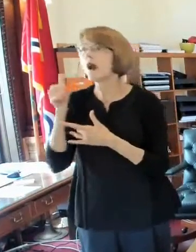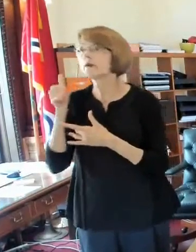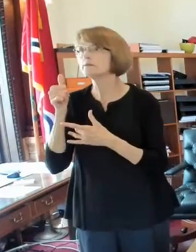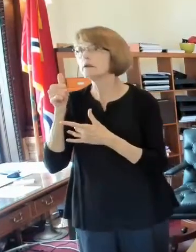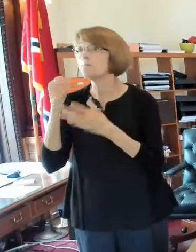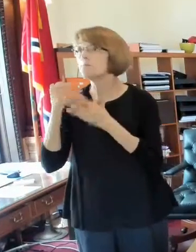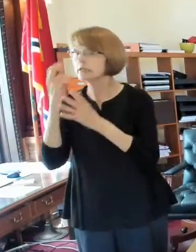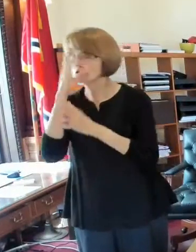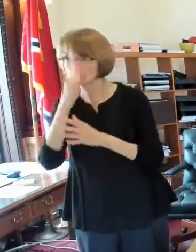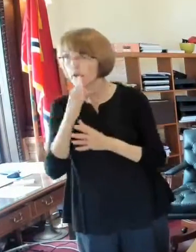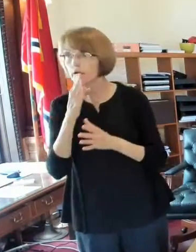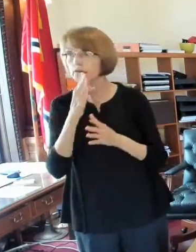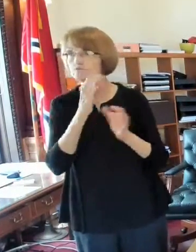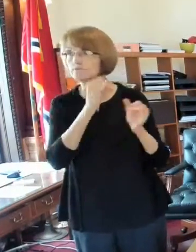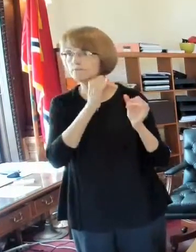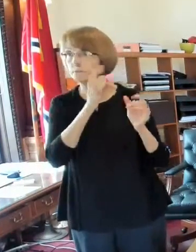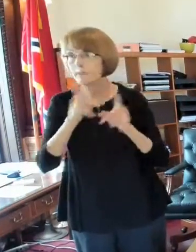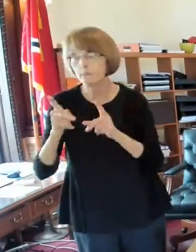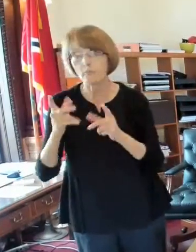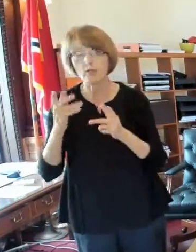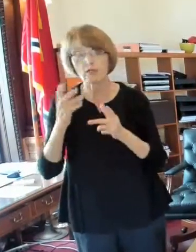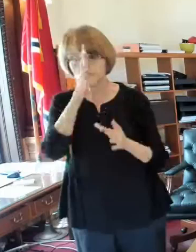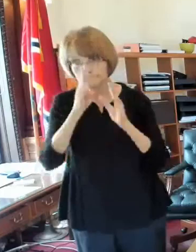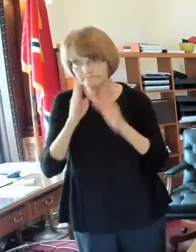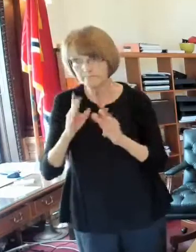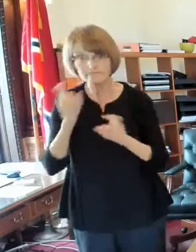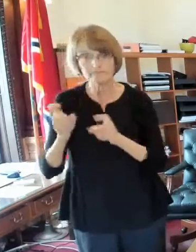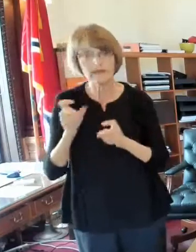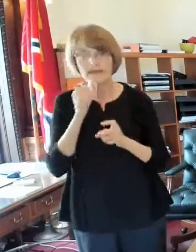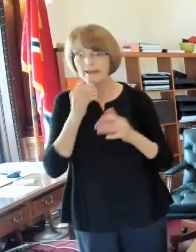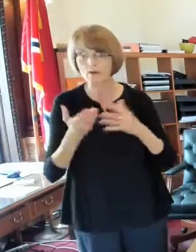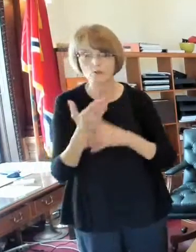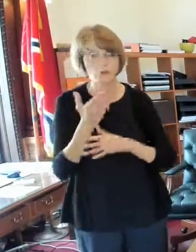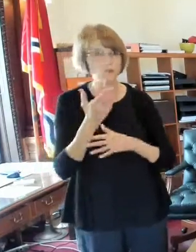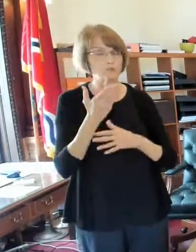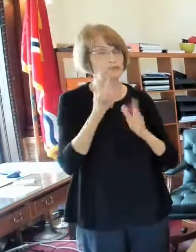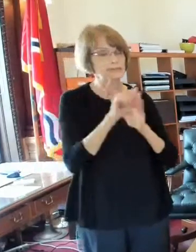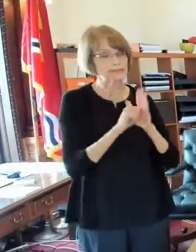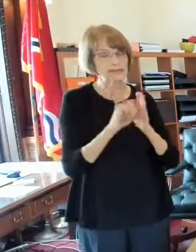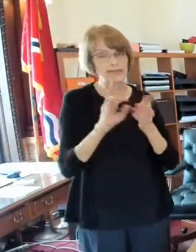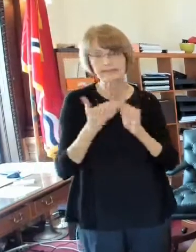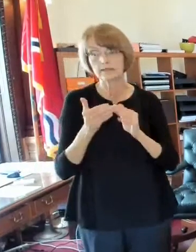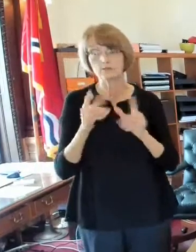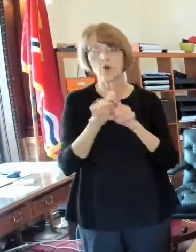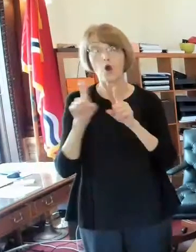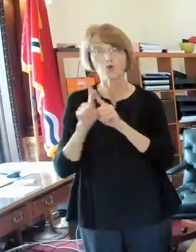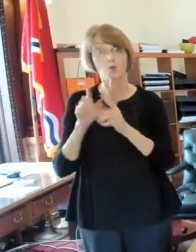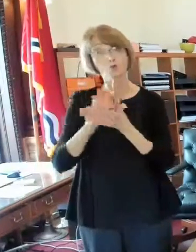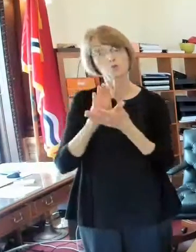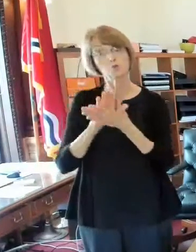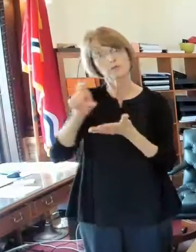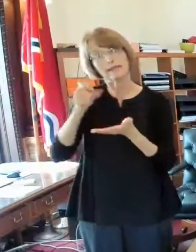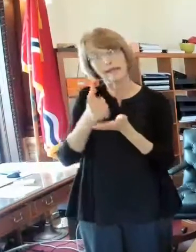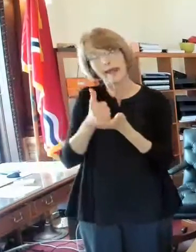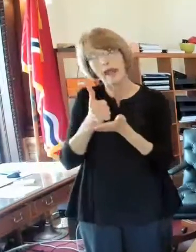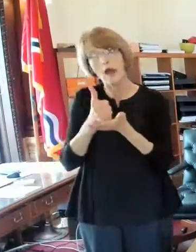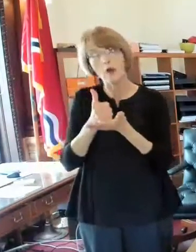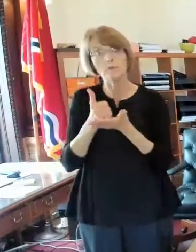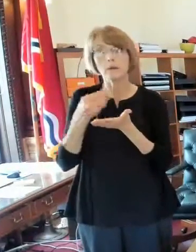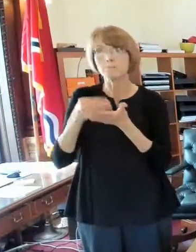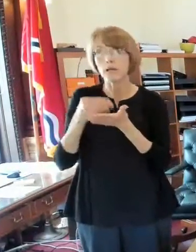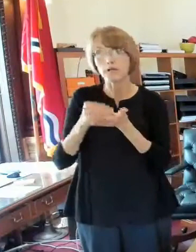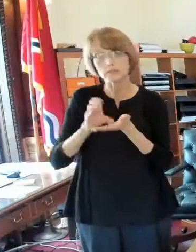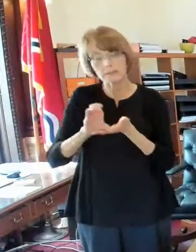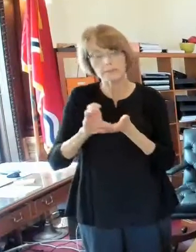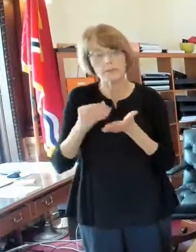about subsidies for schools, which need some help with regard to particularly technology.